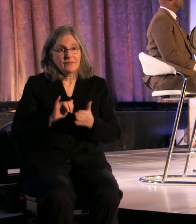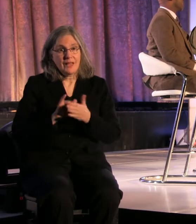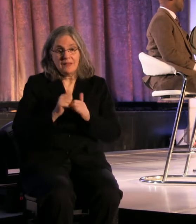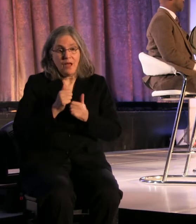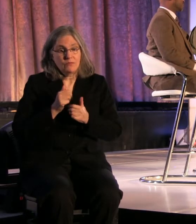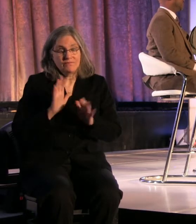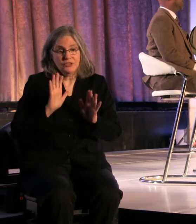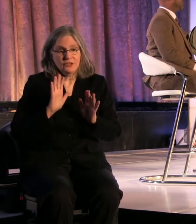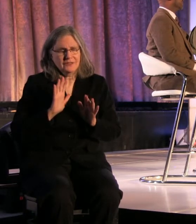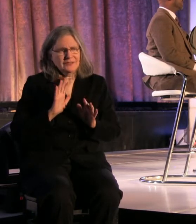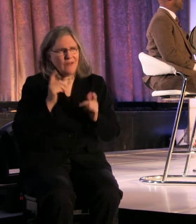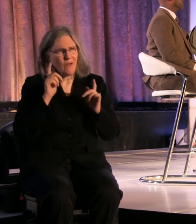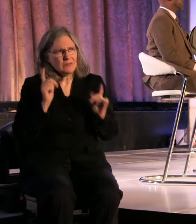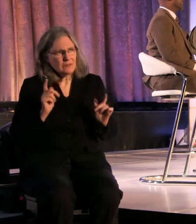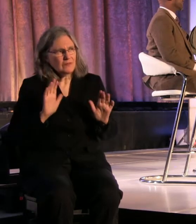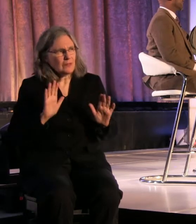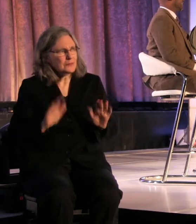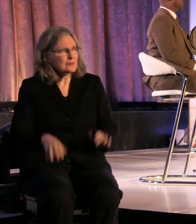That's it. Awesome.